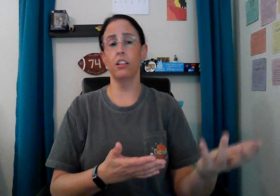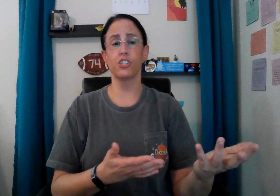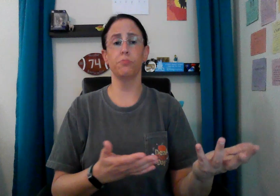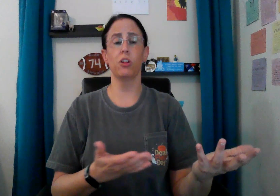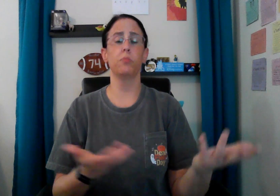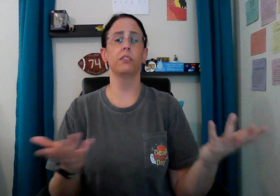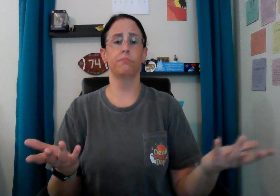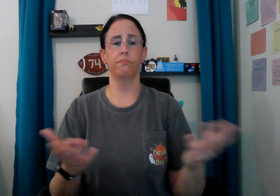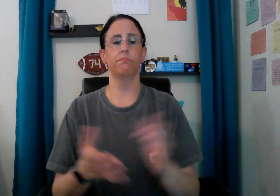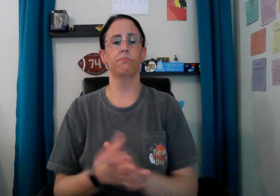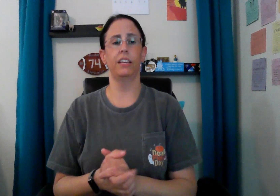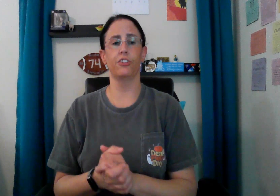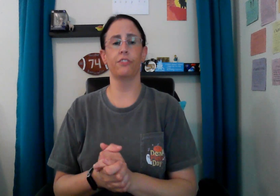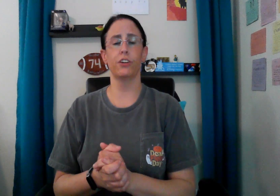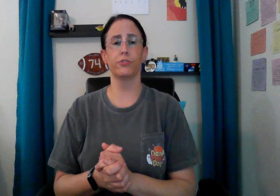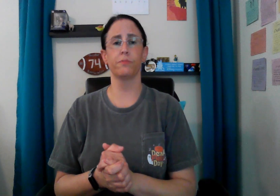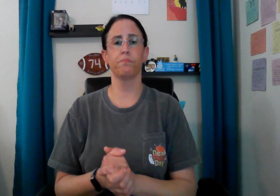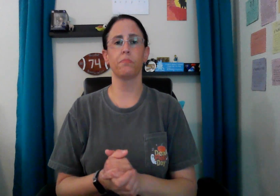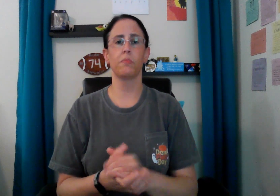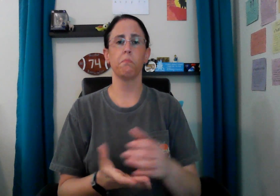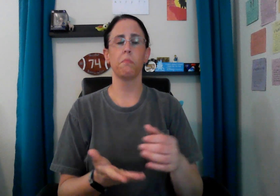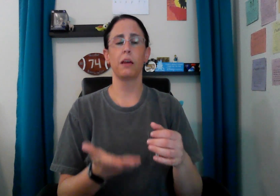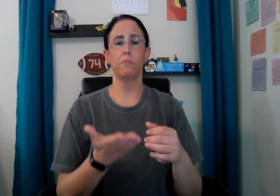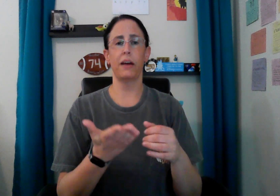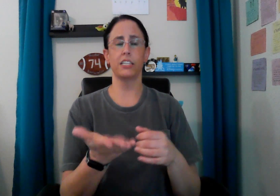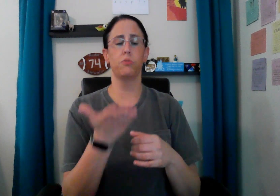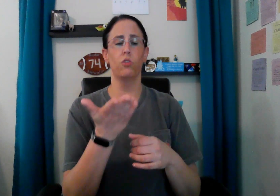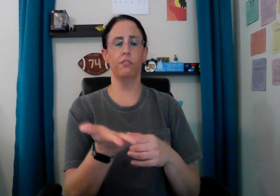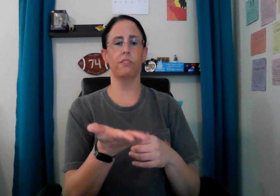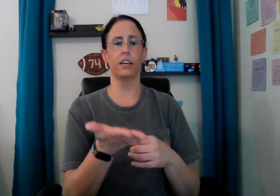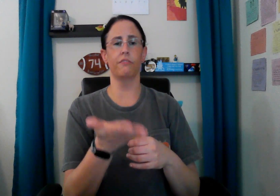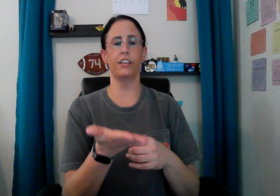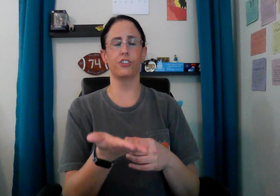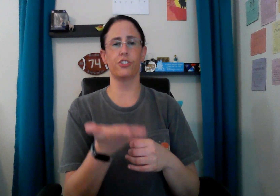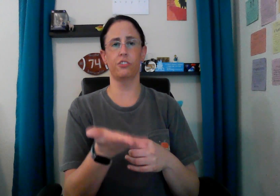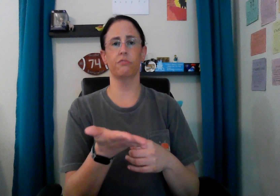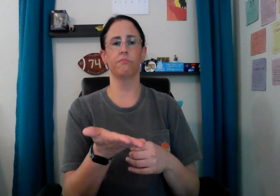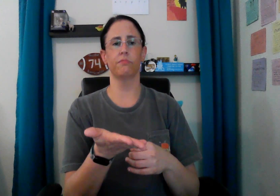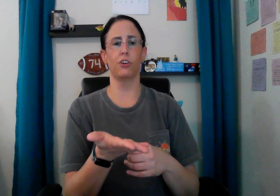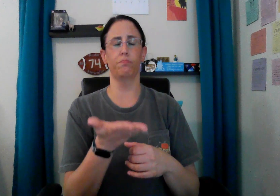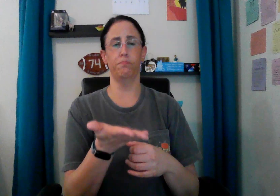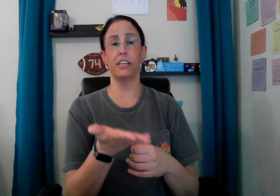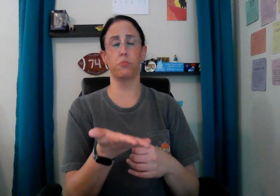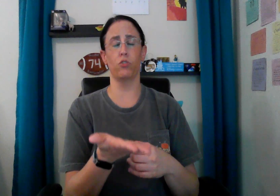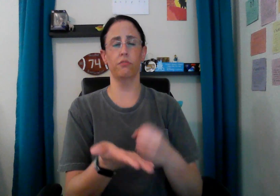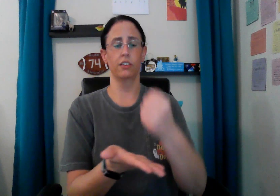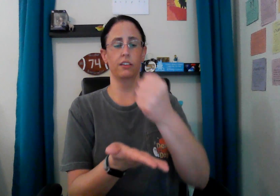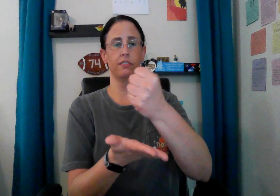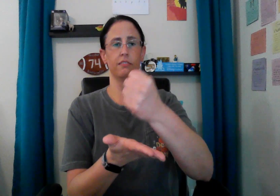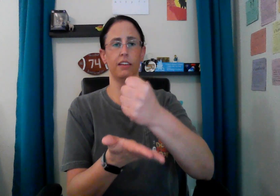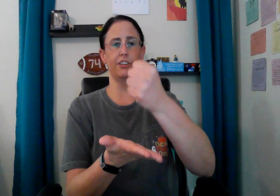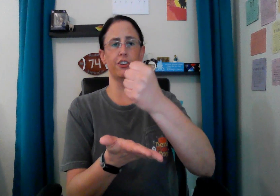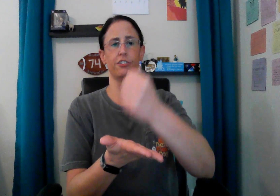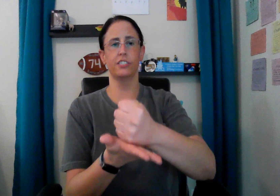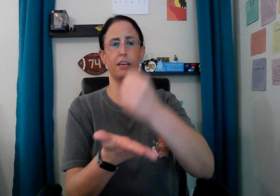college diploma, either of those. Passport, think of here's your, passport, and you're stamping